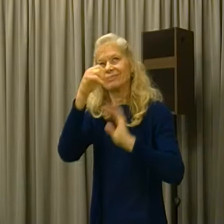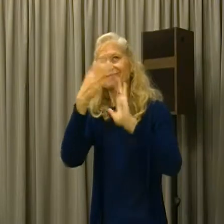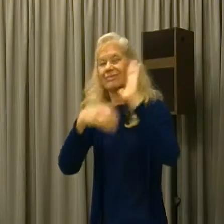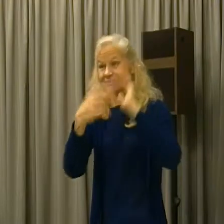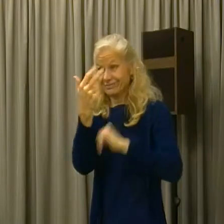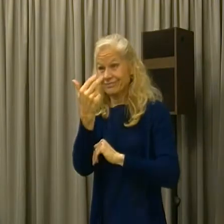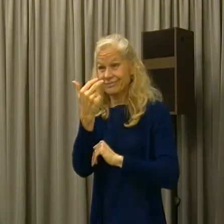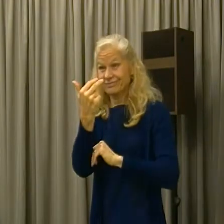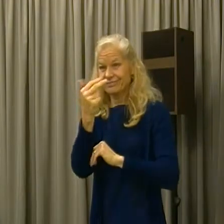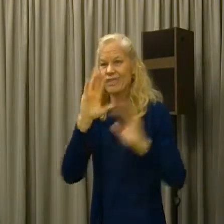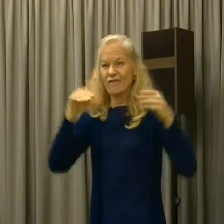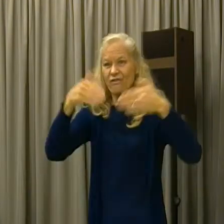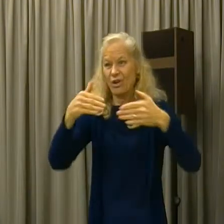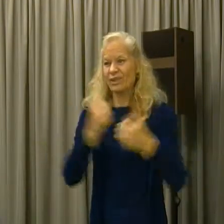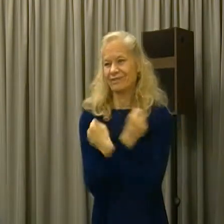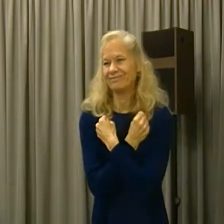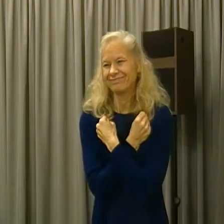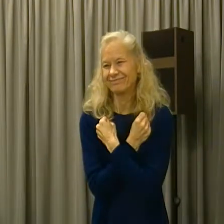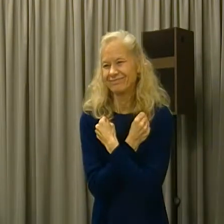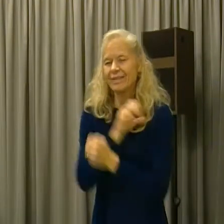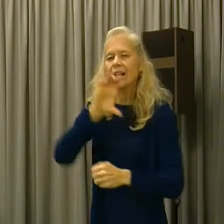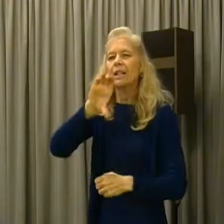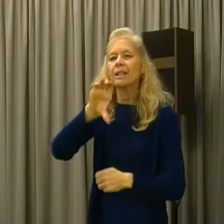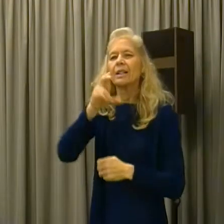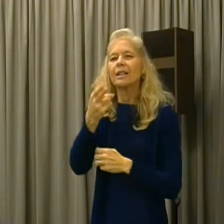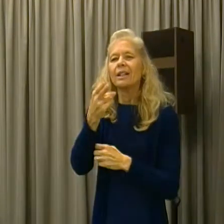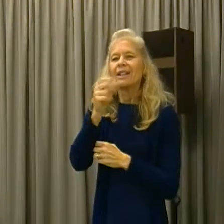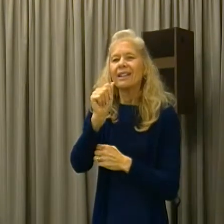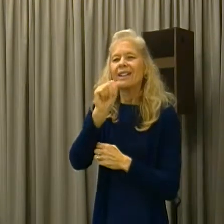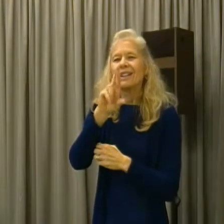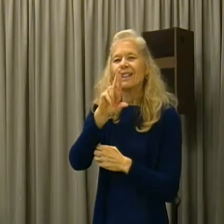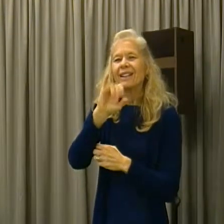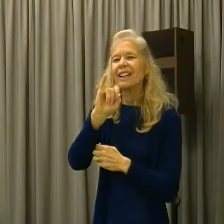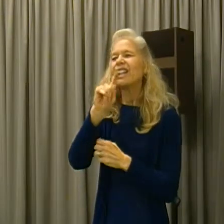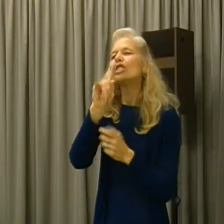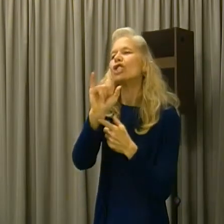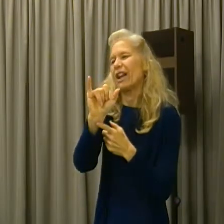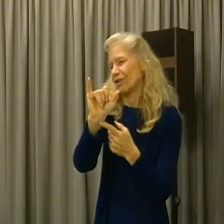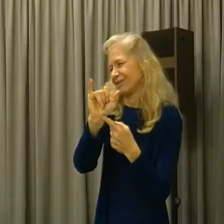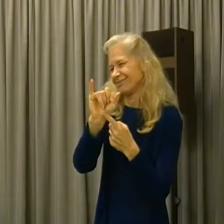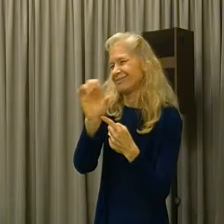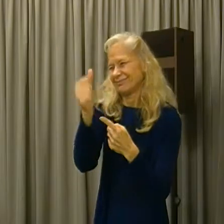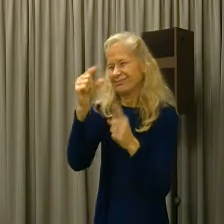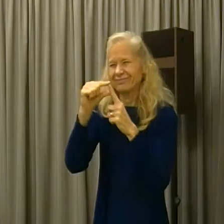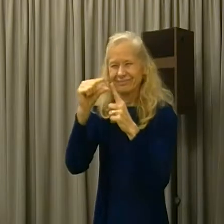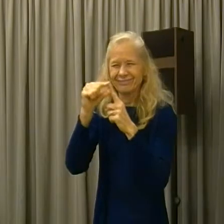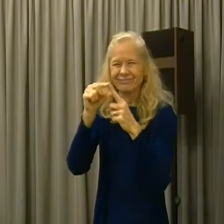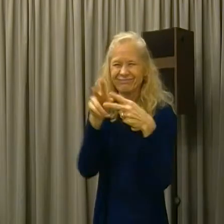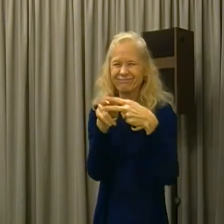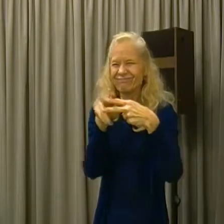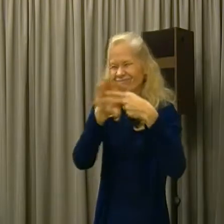long. Love puts up with a lot of mistreatment. That's pretty clear, isn't